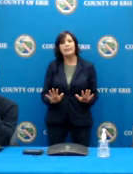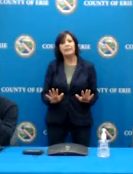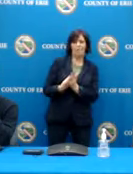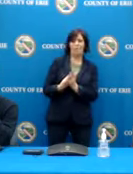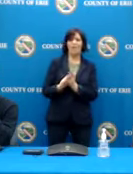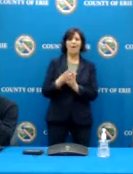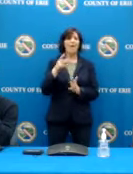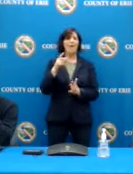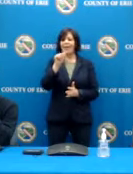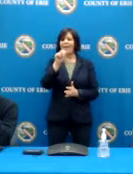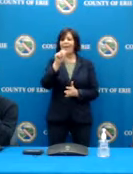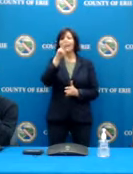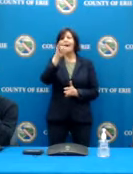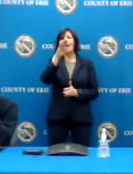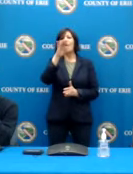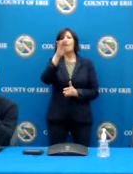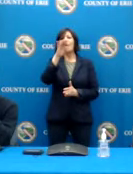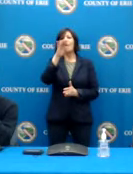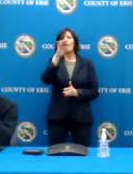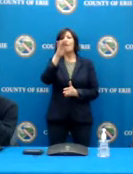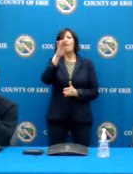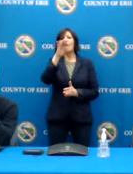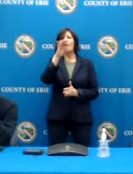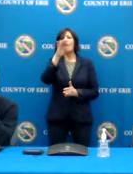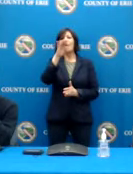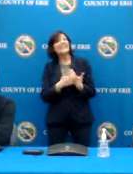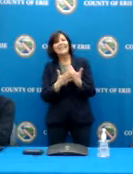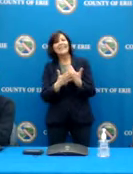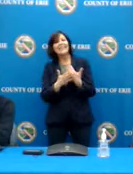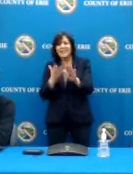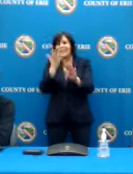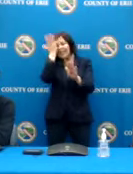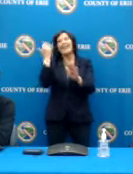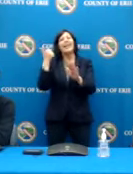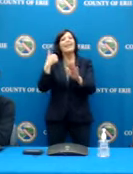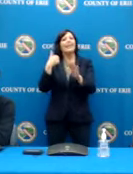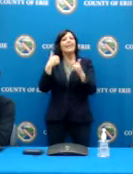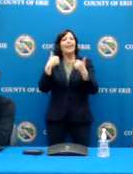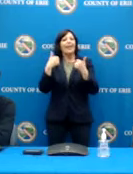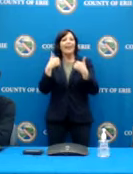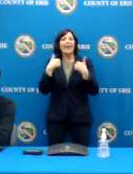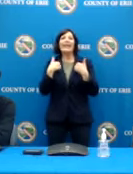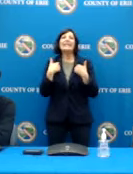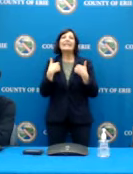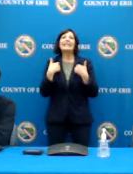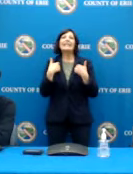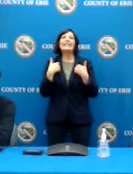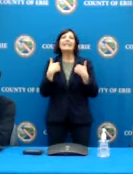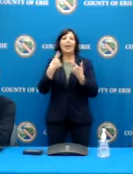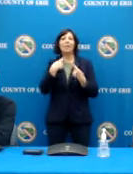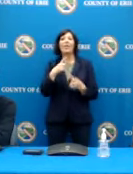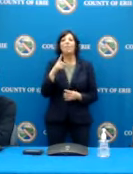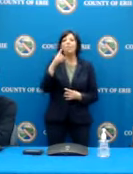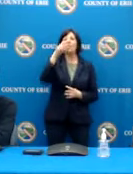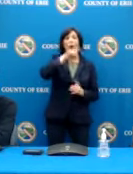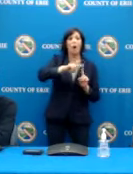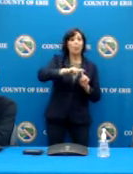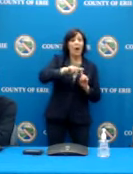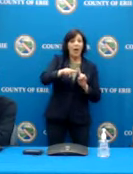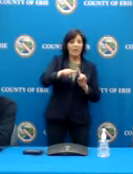Antibody tests can be really challenging, and they have a very high false positive and false negative rates.